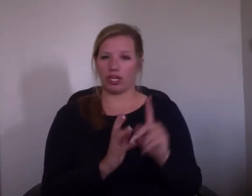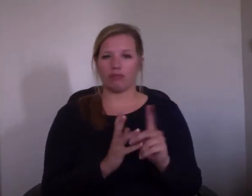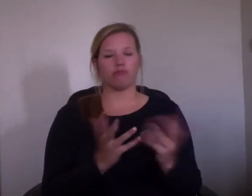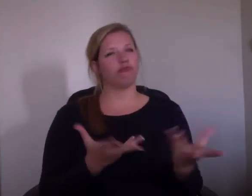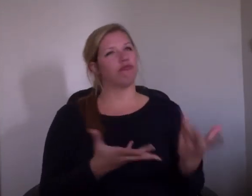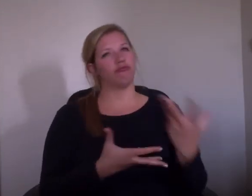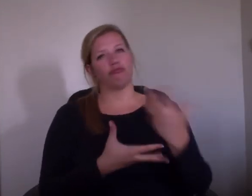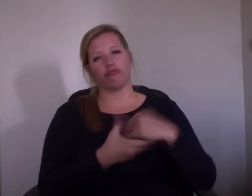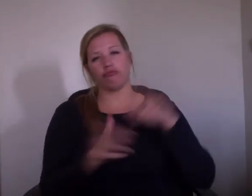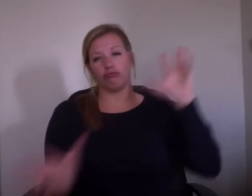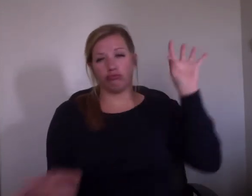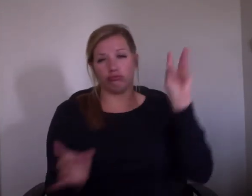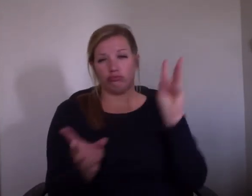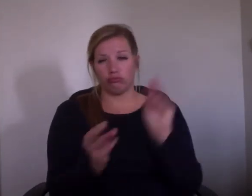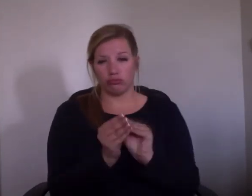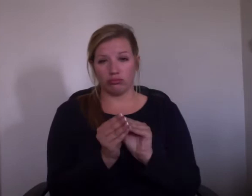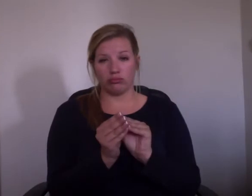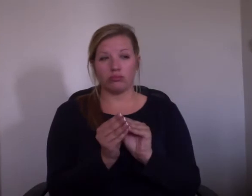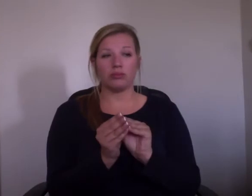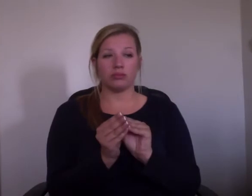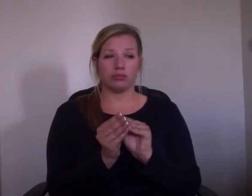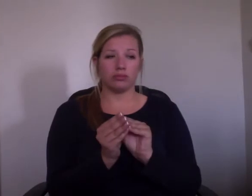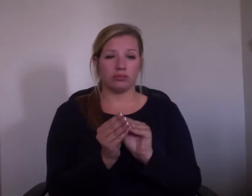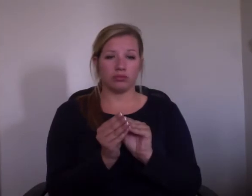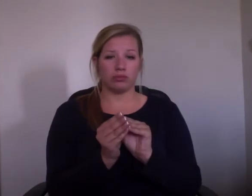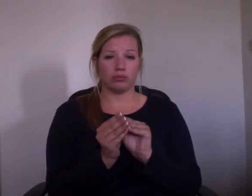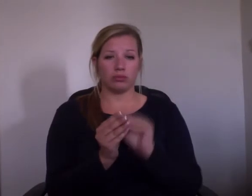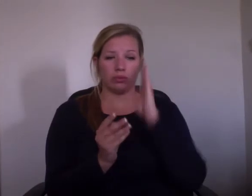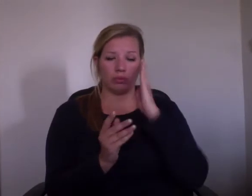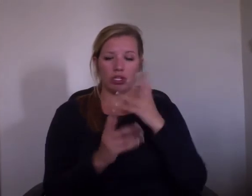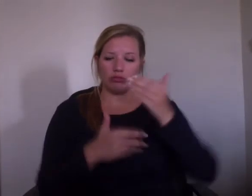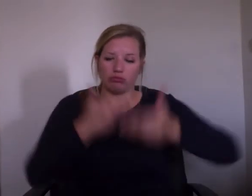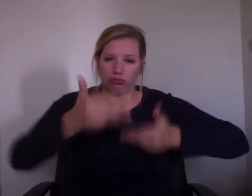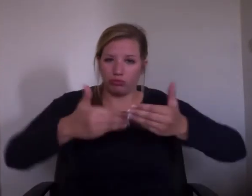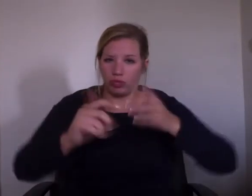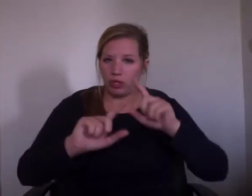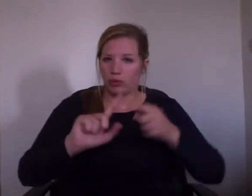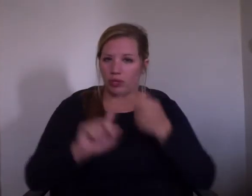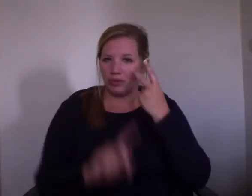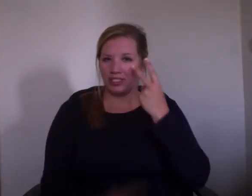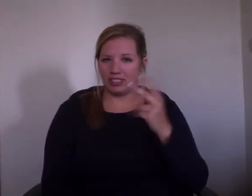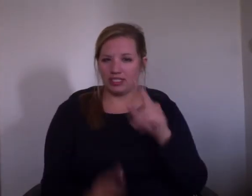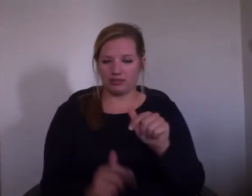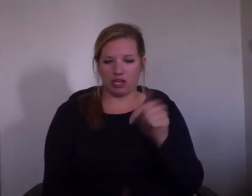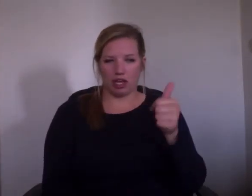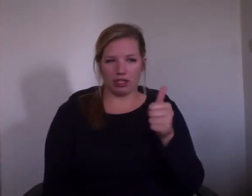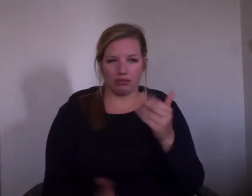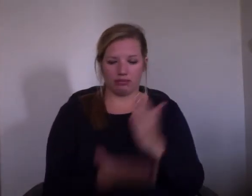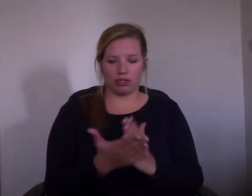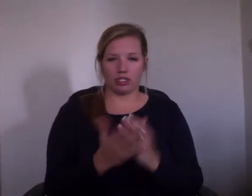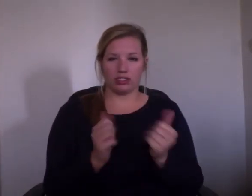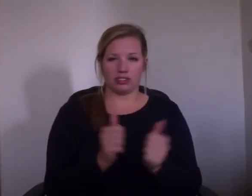will conspire as we look at these next few phases of American involvement. Phase 1 begins